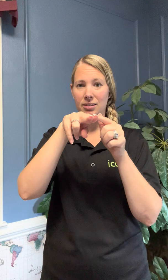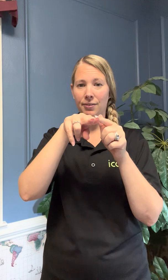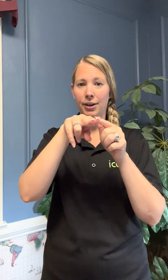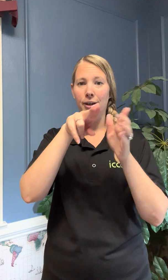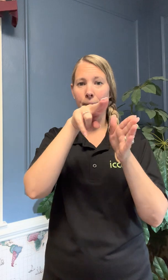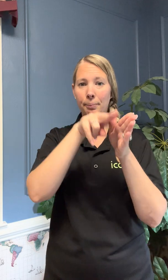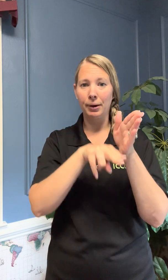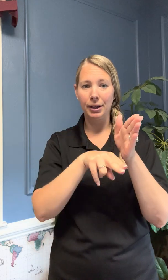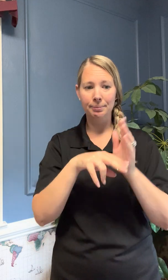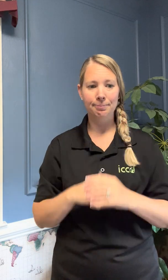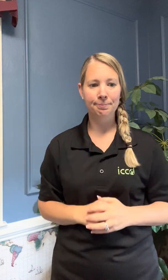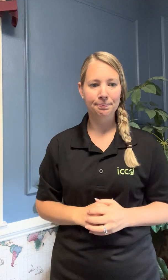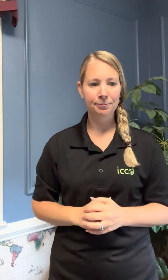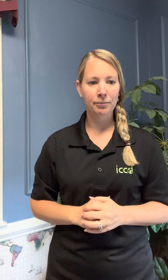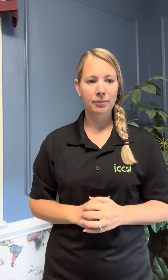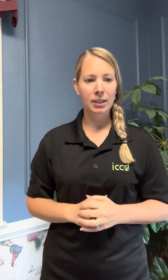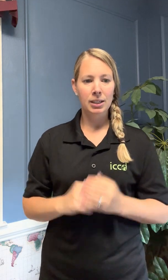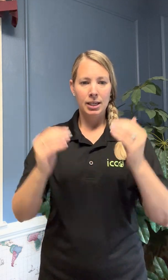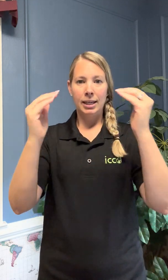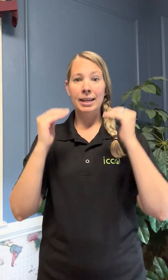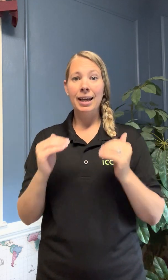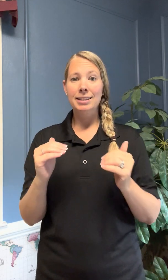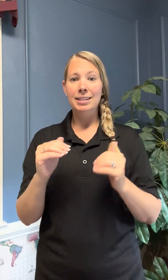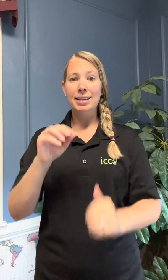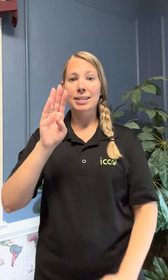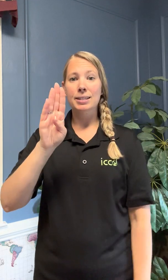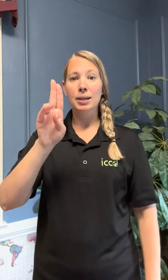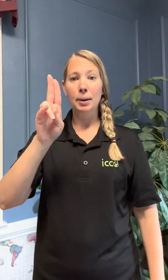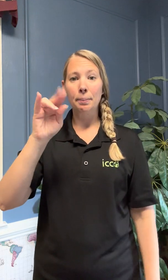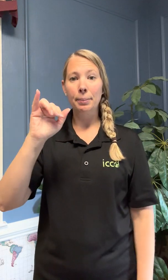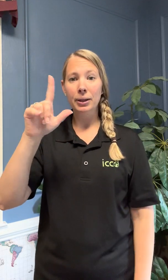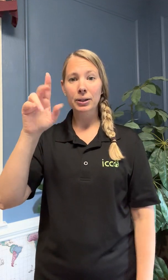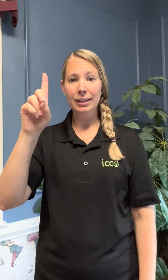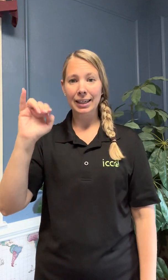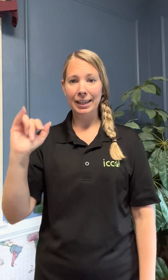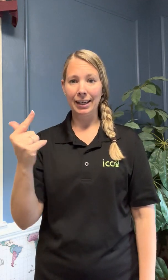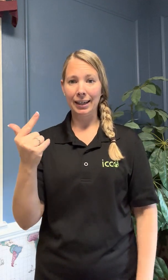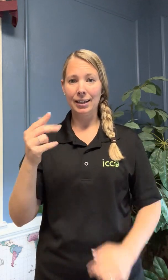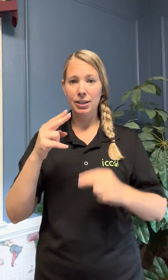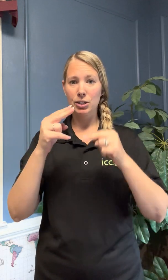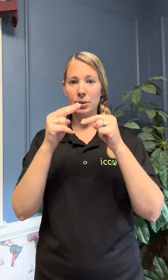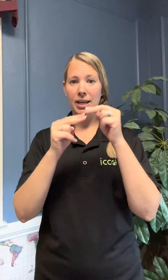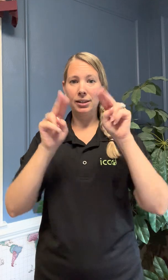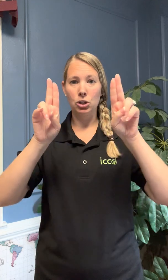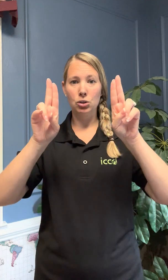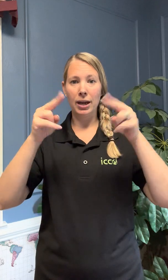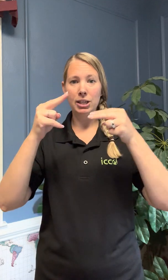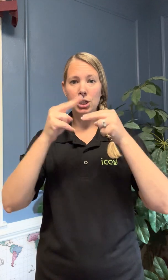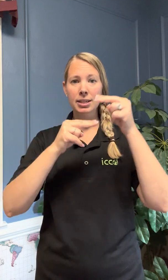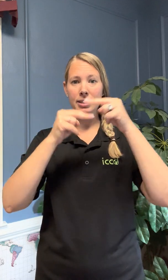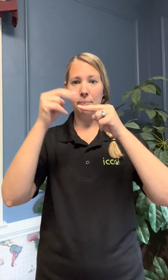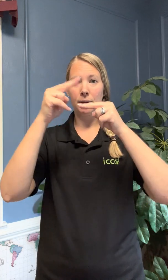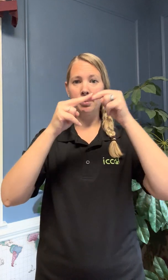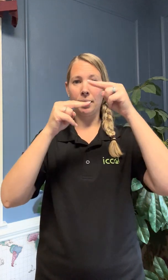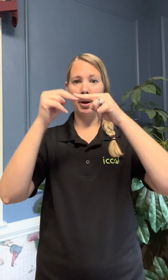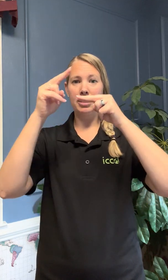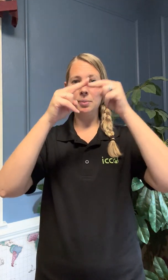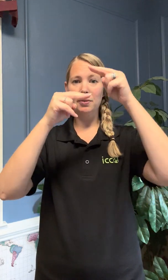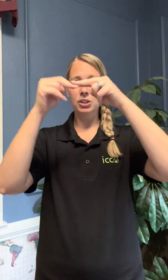classifier here, bury. Next is building. So we take the two H's and put them on top of each